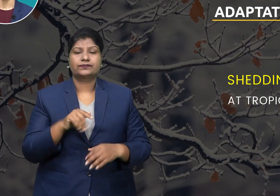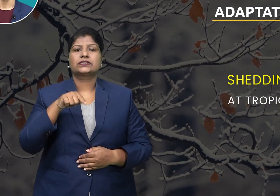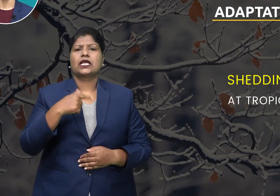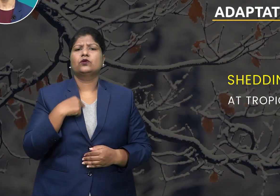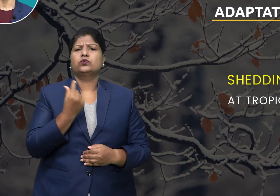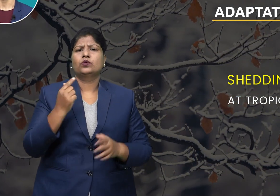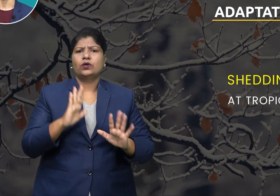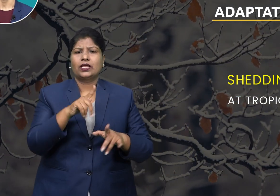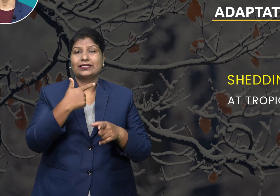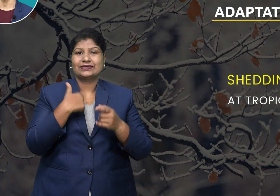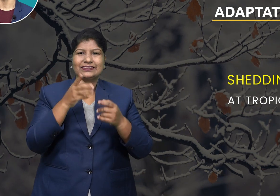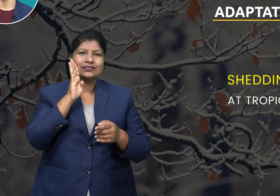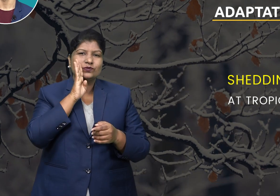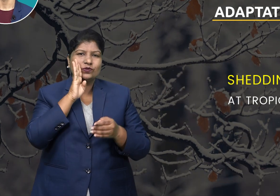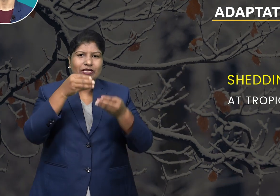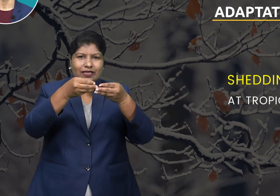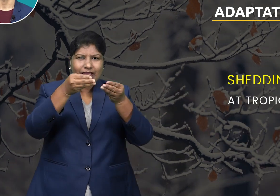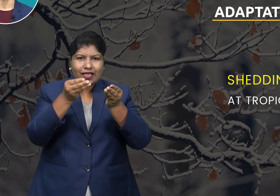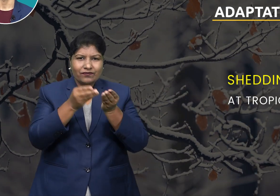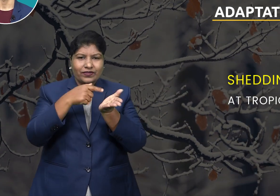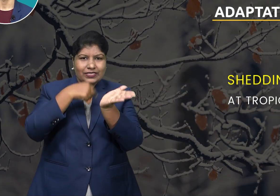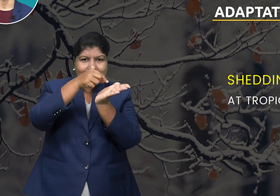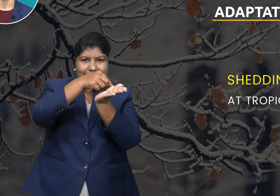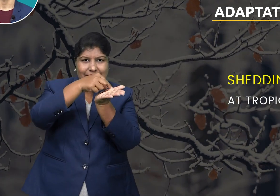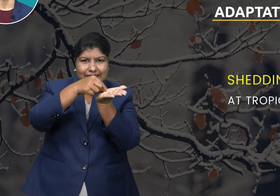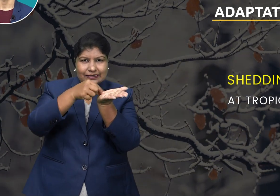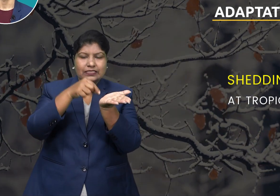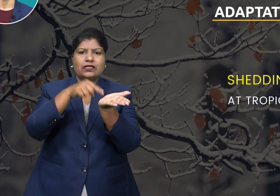usually keep the stomata closed